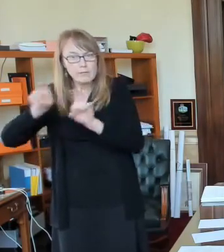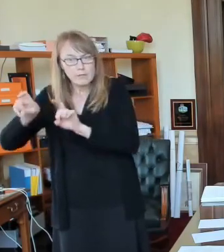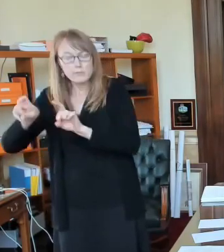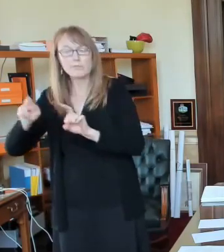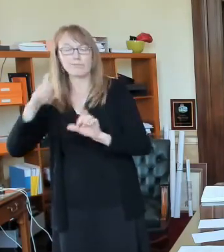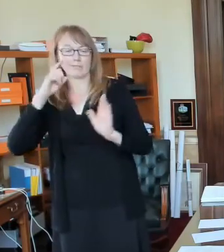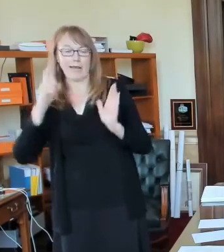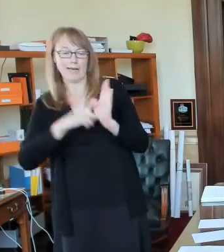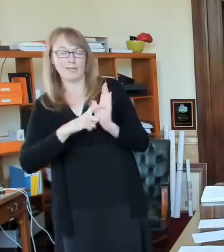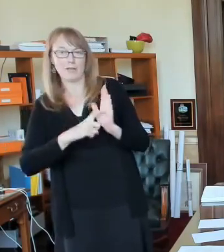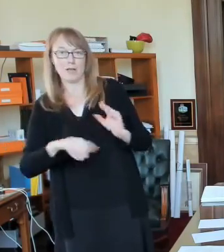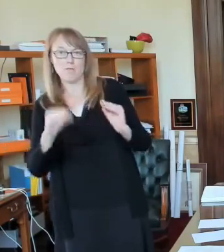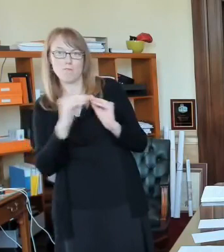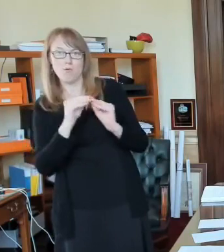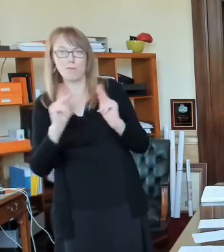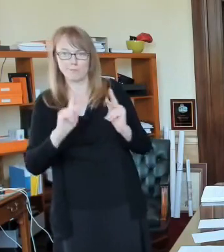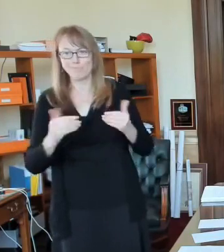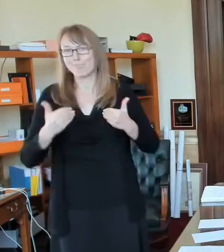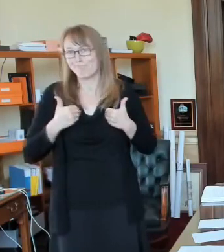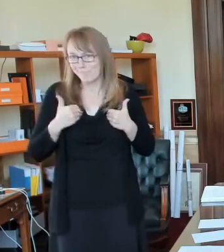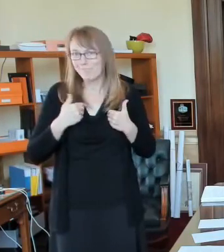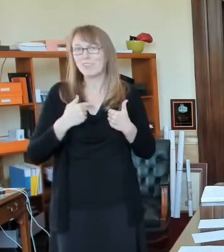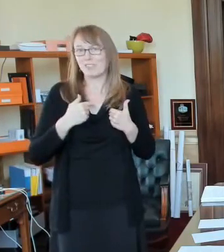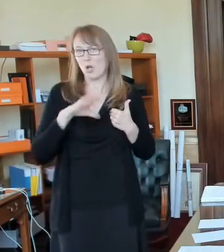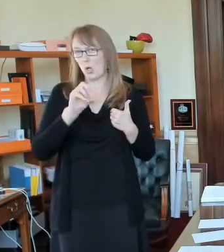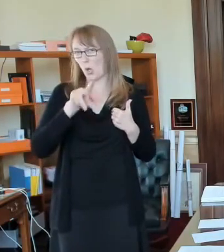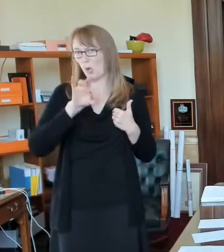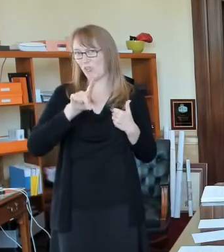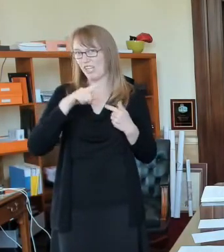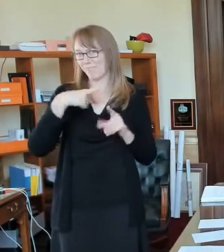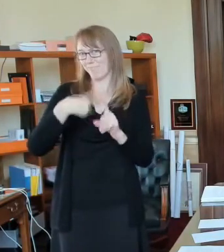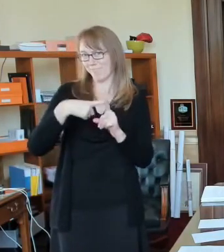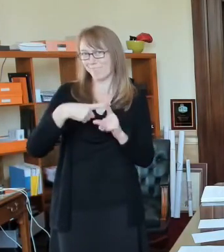finding, I'll talk to you about the numbers in just a second, but we're also,